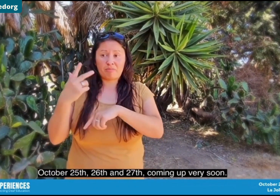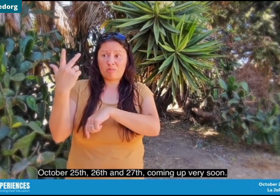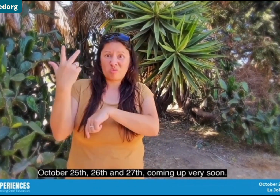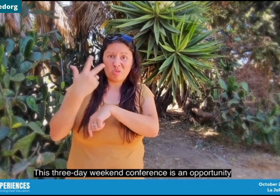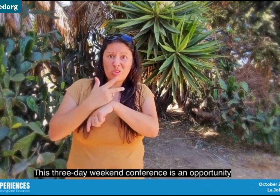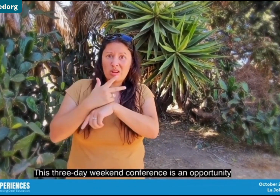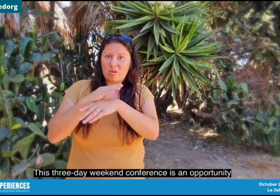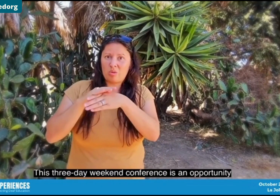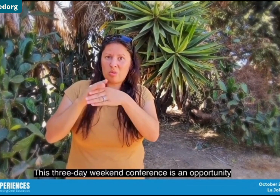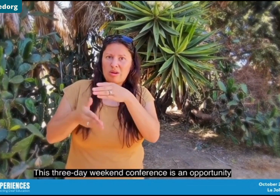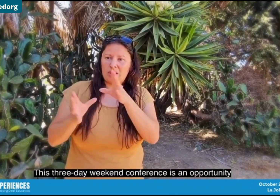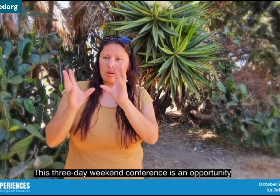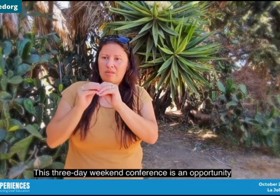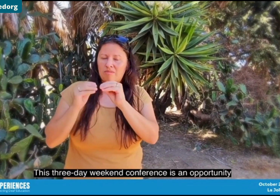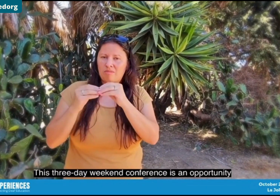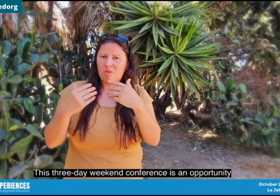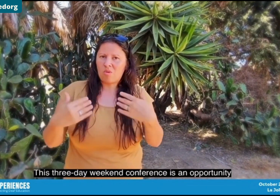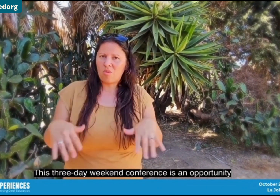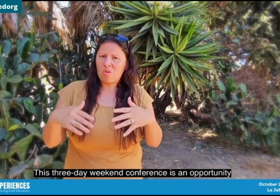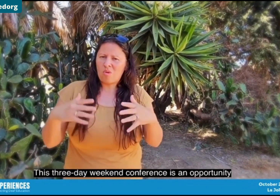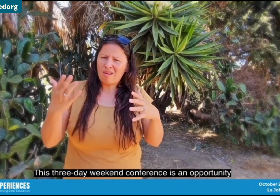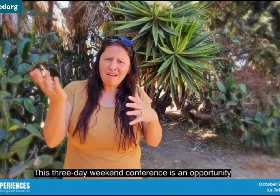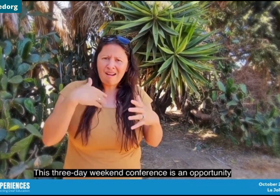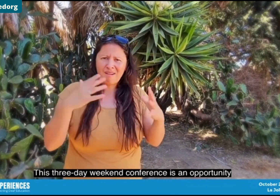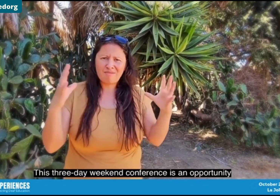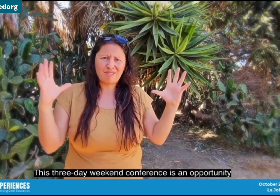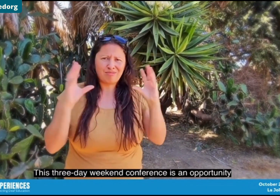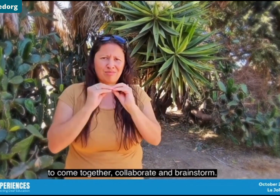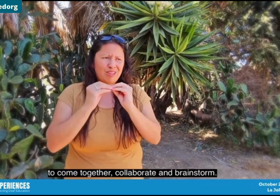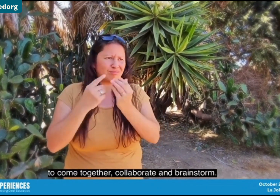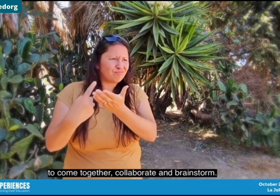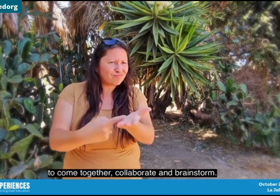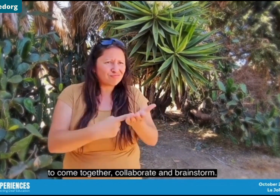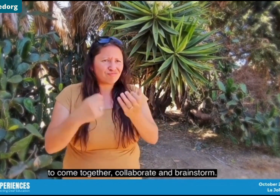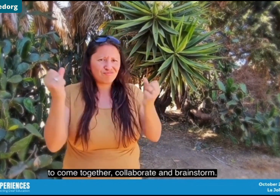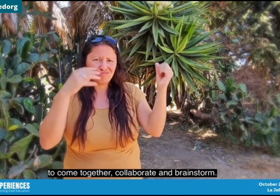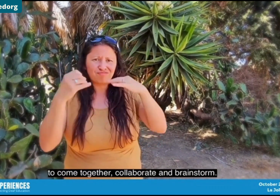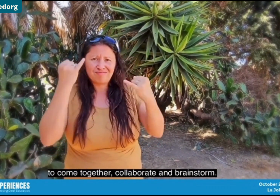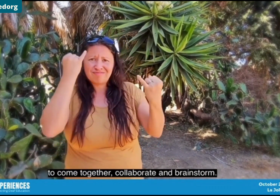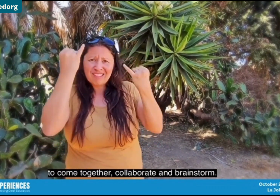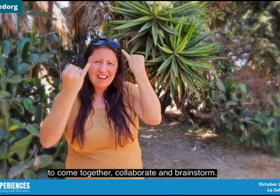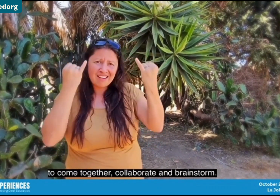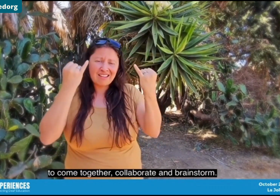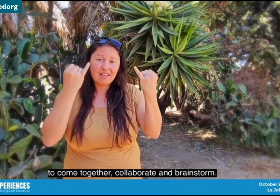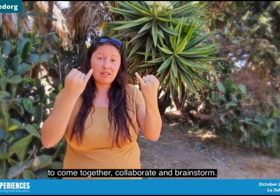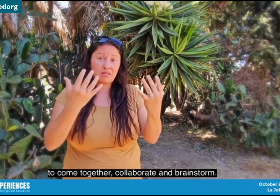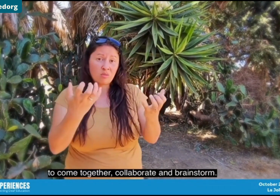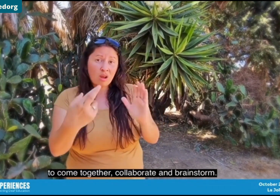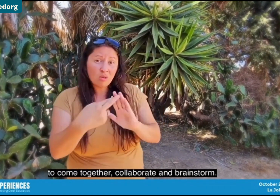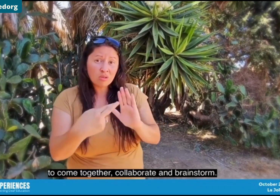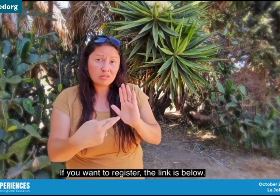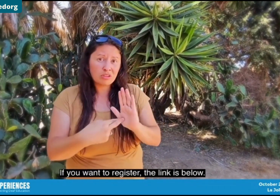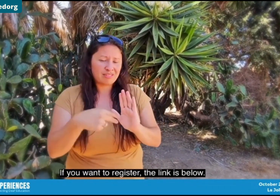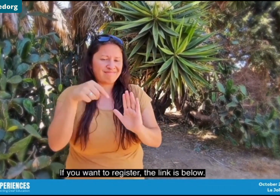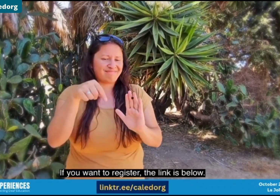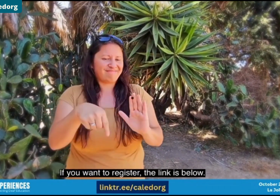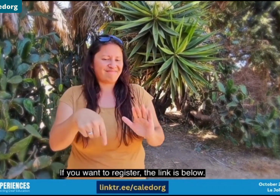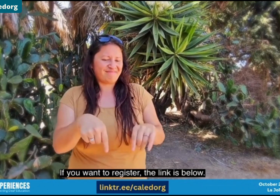This three-day weekend conference is an opportunity to come together and collaborate and brainstorm. If you want to register,